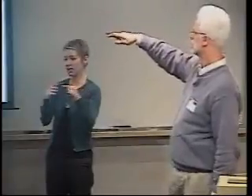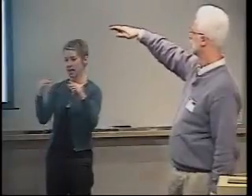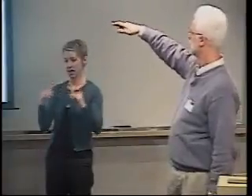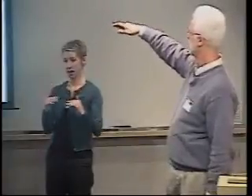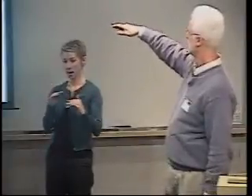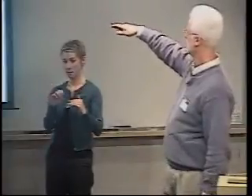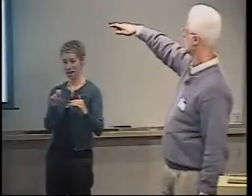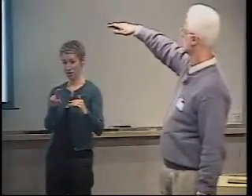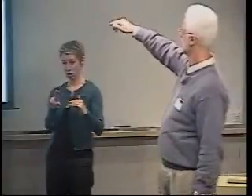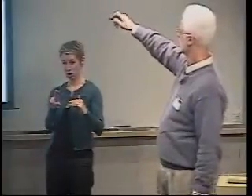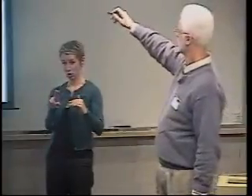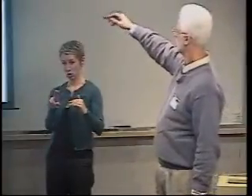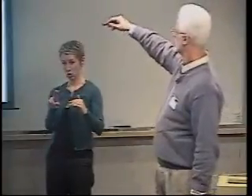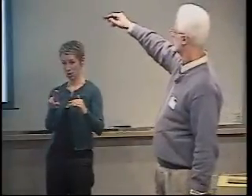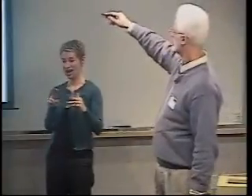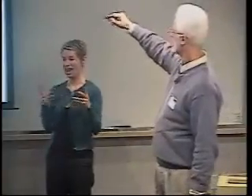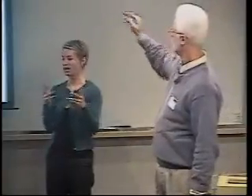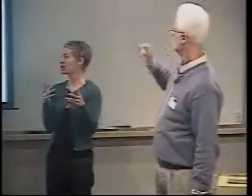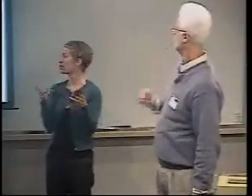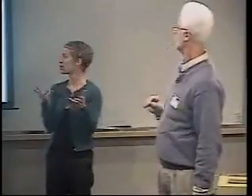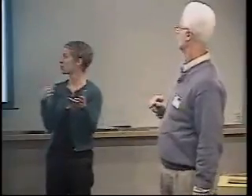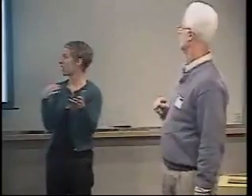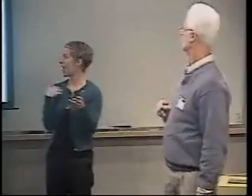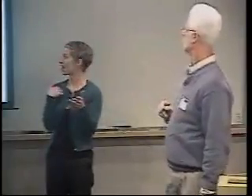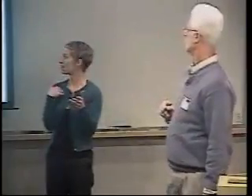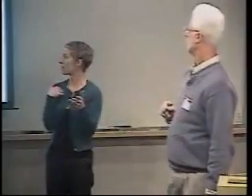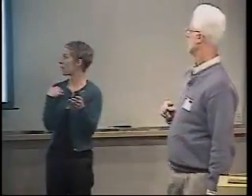And here we have inset. We have